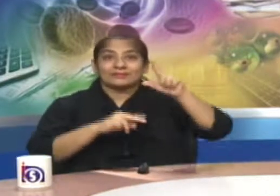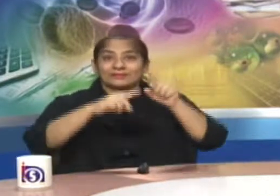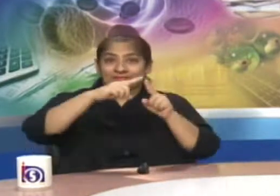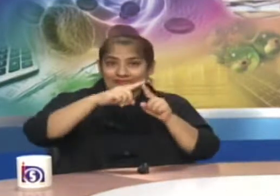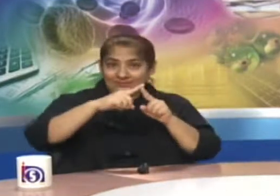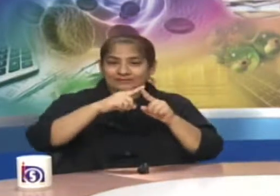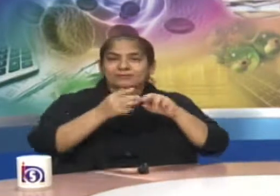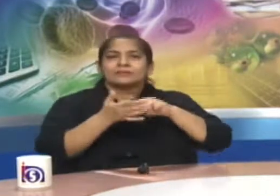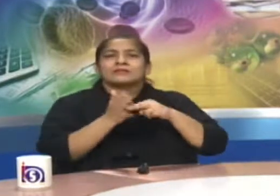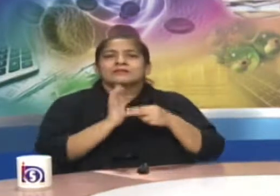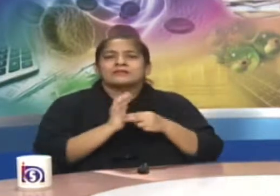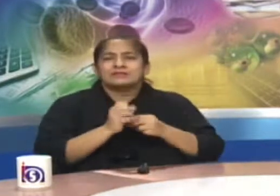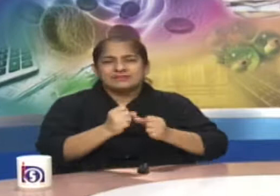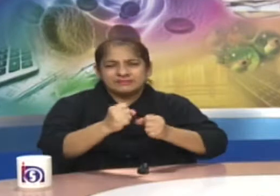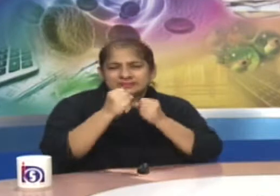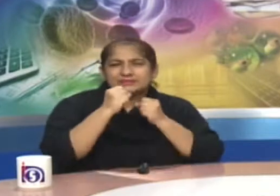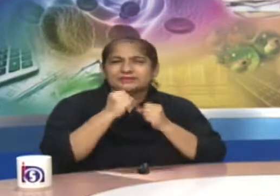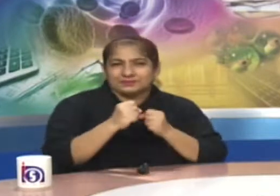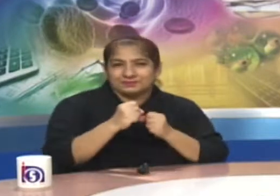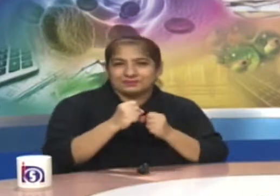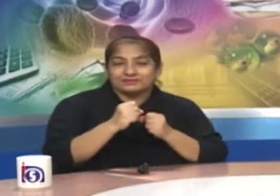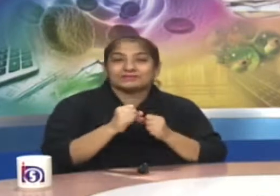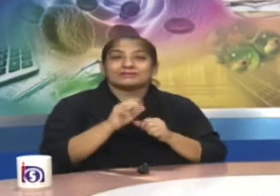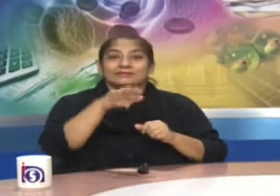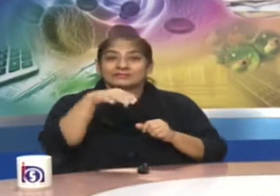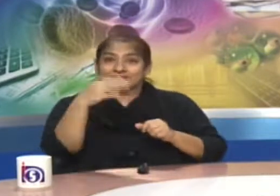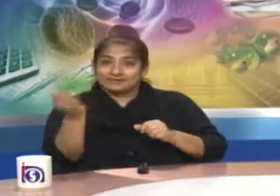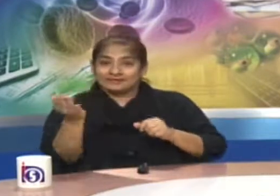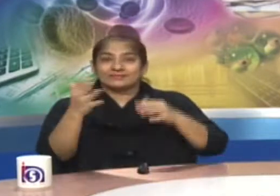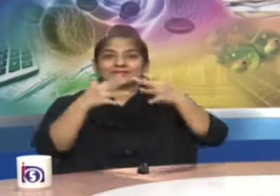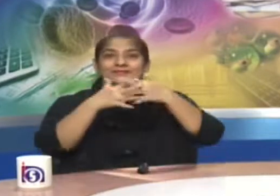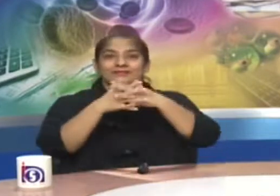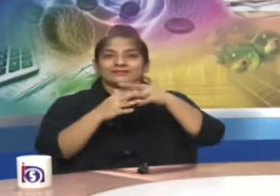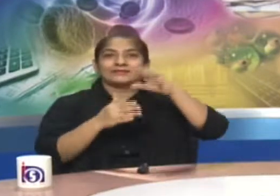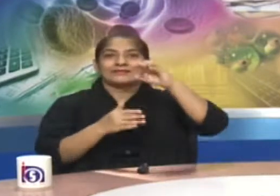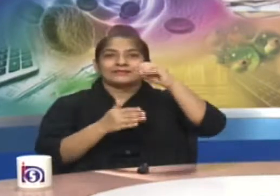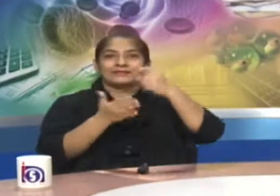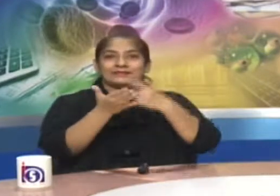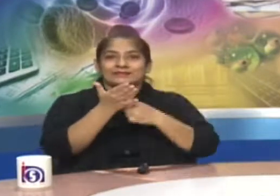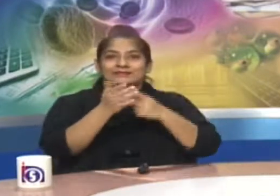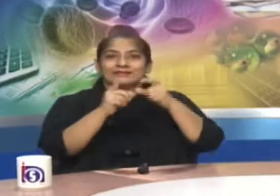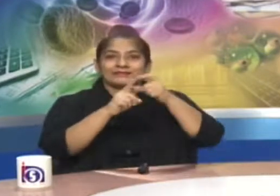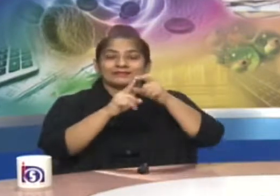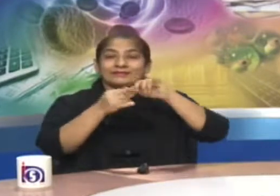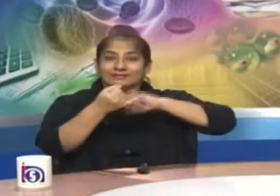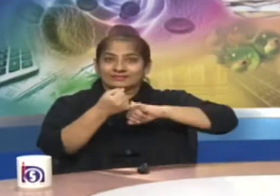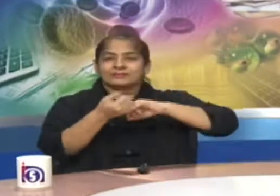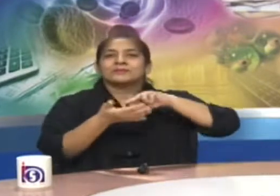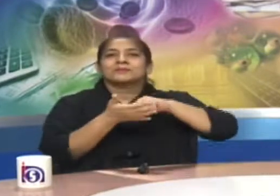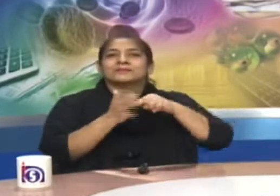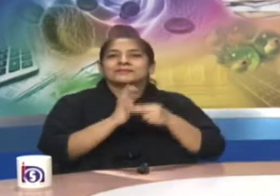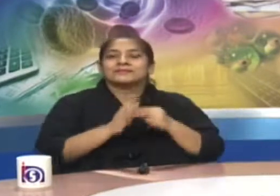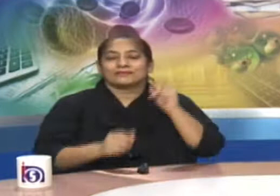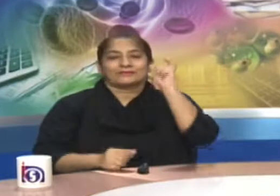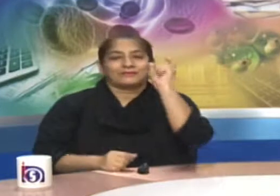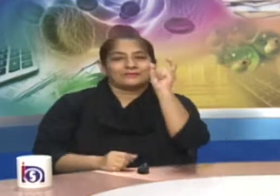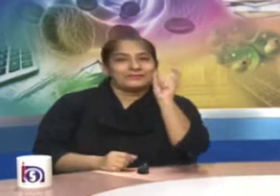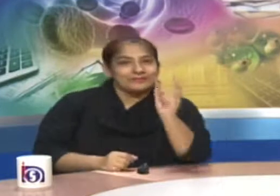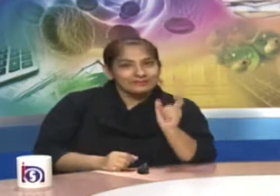Let us first do the difficult words. This is the sign of difficult, and words, this is the sign